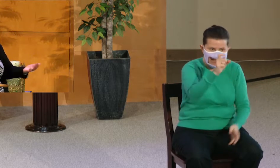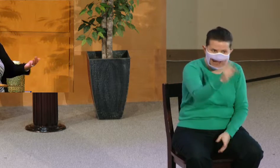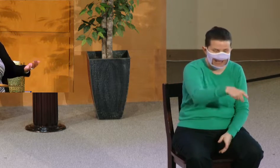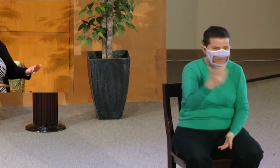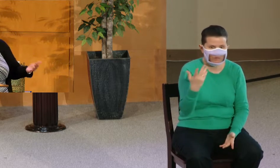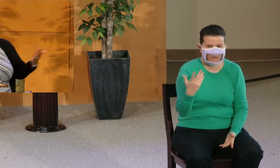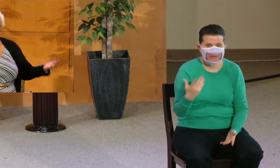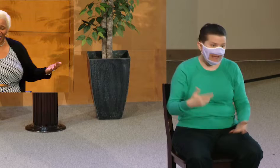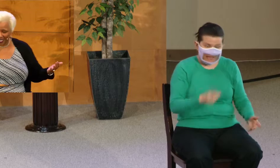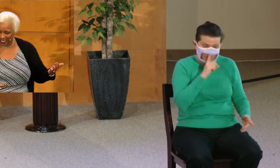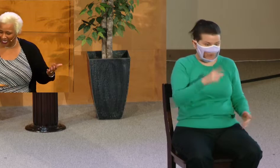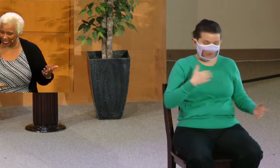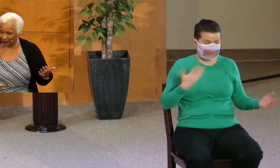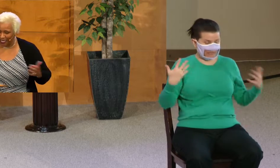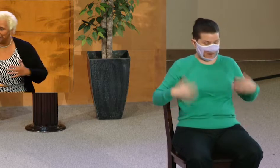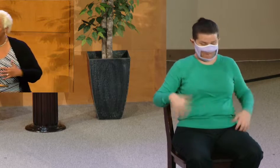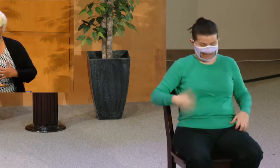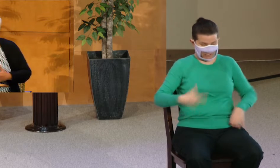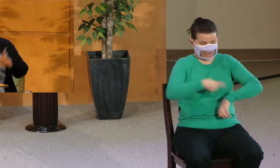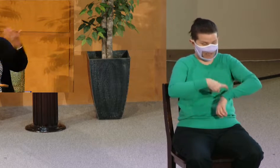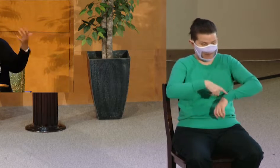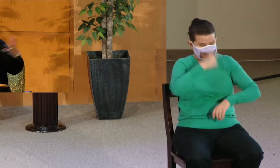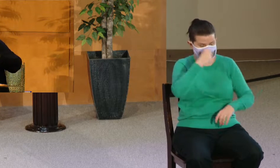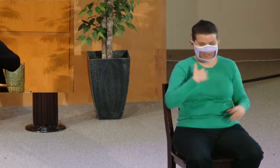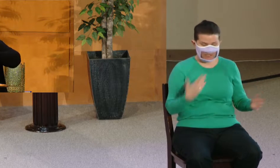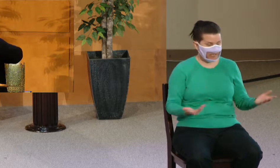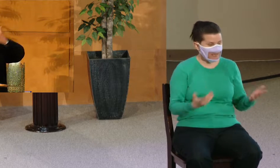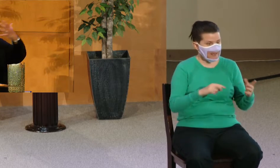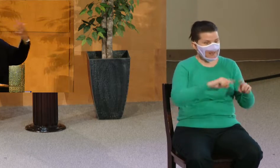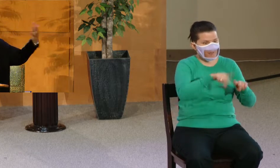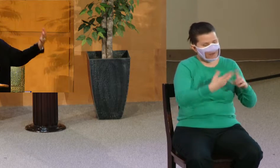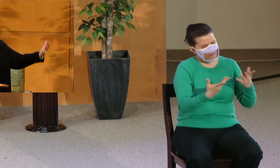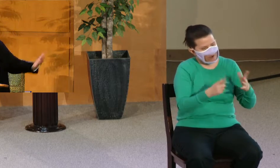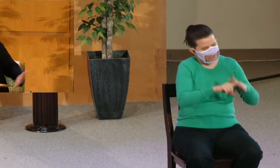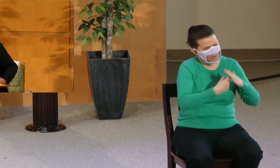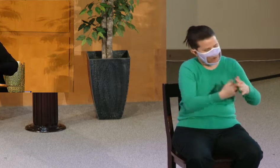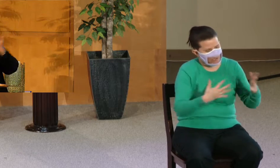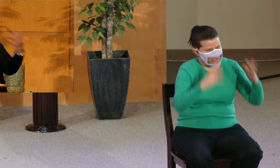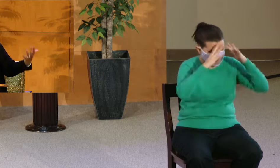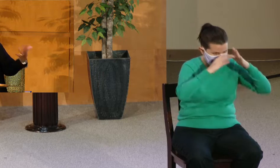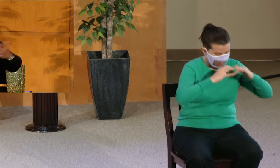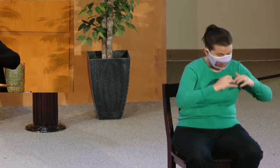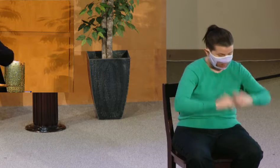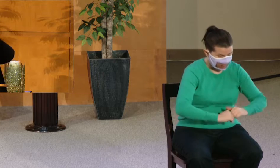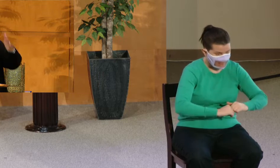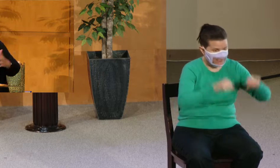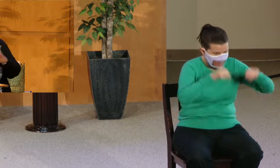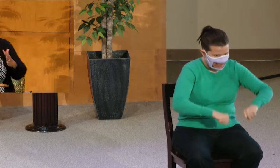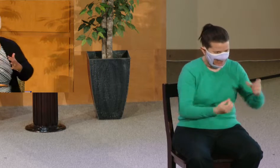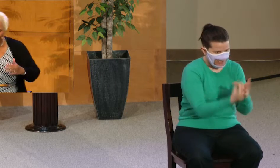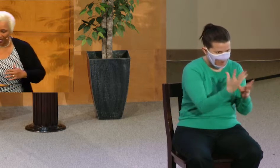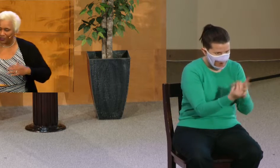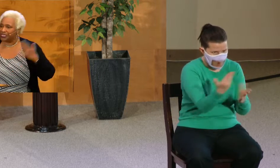fruitful time for me, believe it or not. I mean, it's like there was all this creative explosion that happened in and